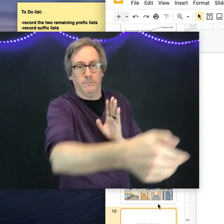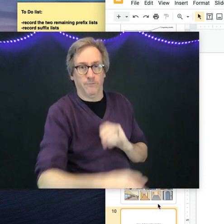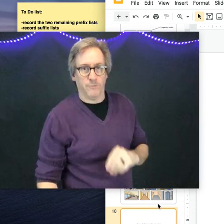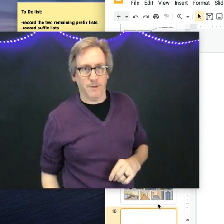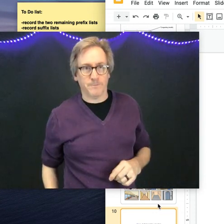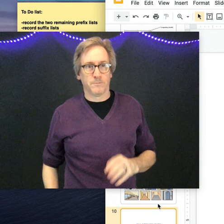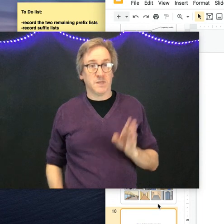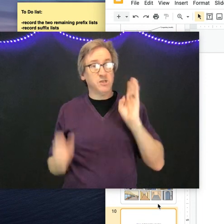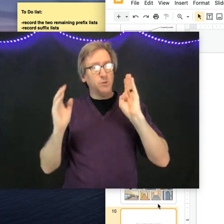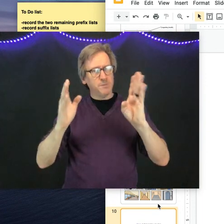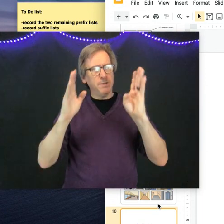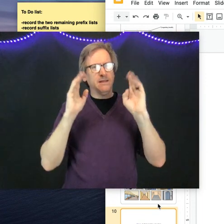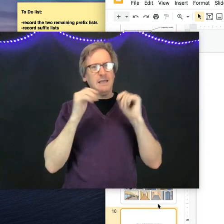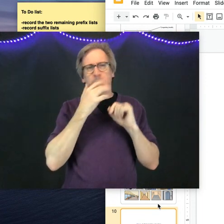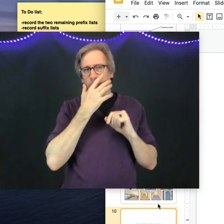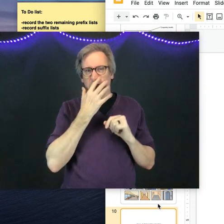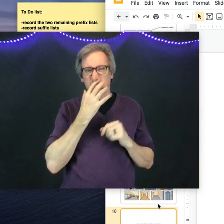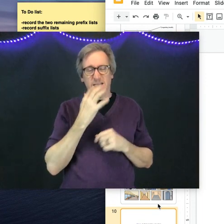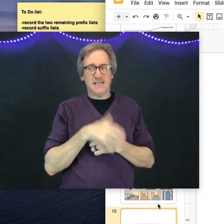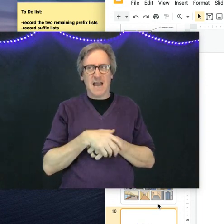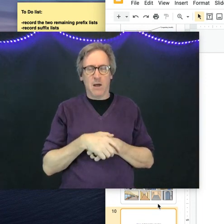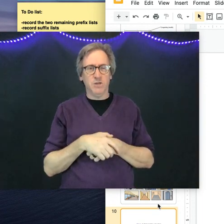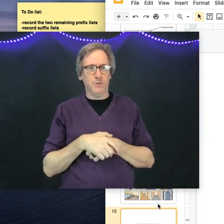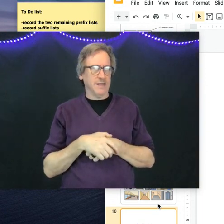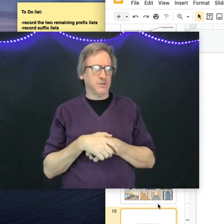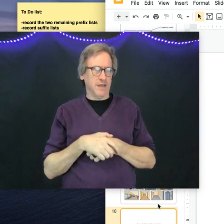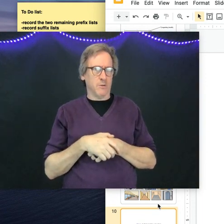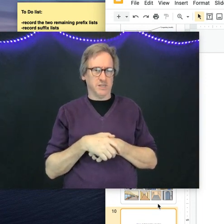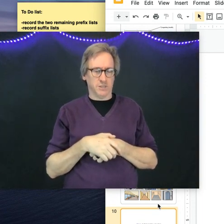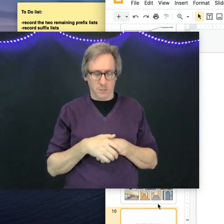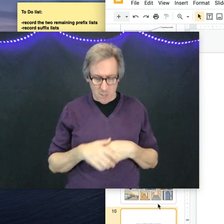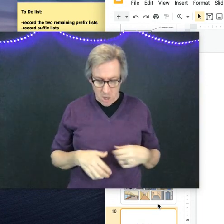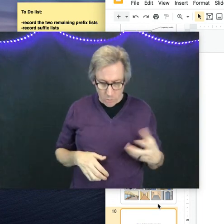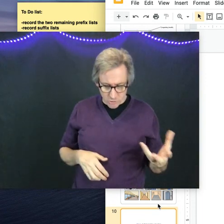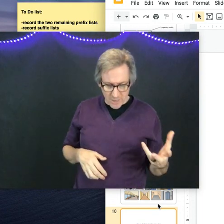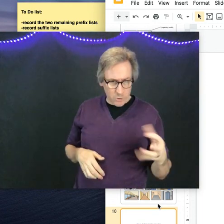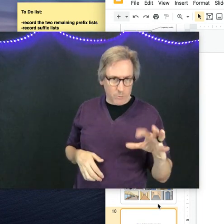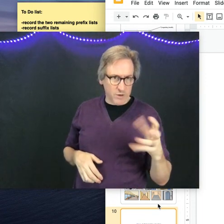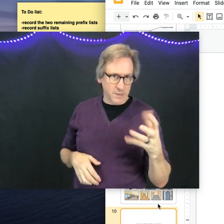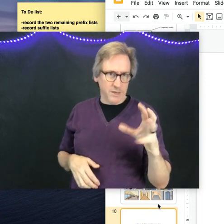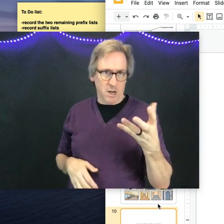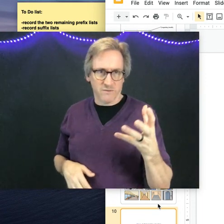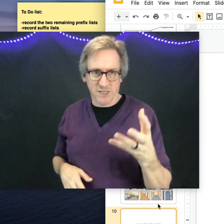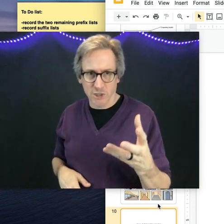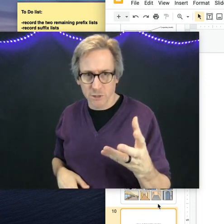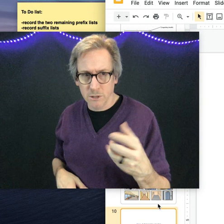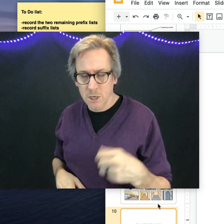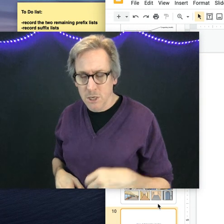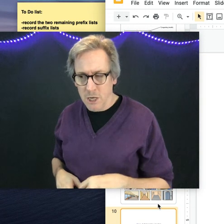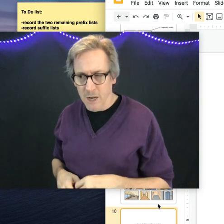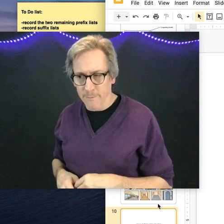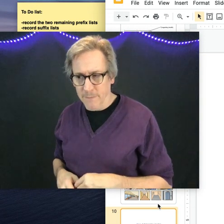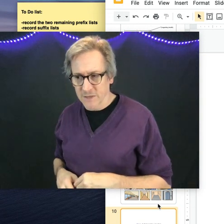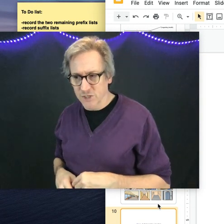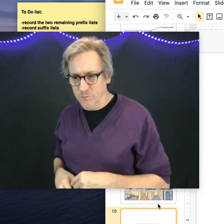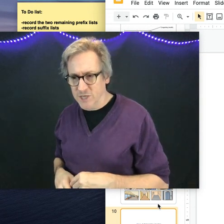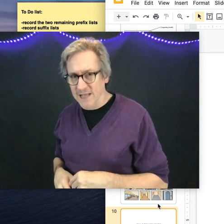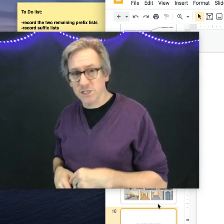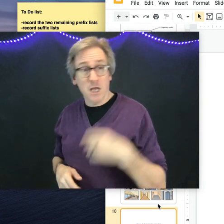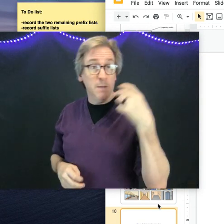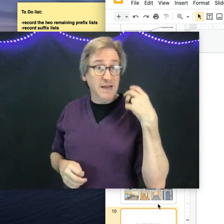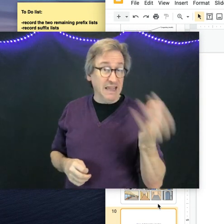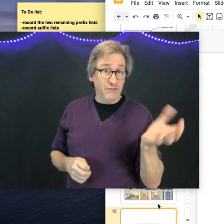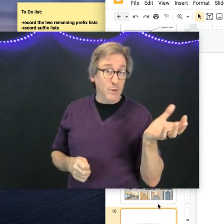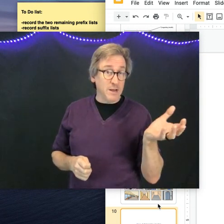three, right? So be thinking about those things and how would you answer that question? We'll try to incorporate them in conversation in the Zoom